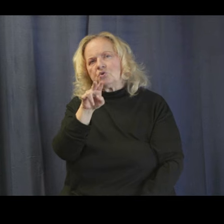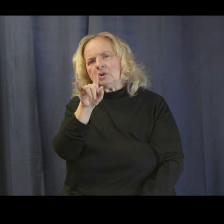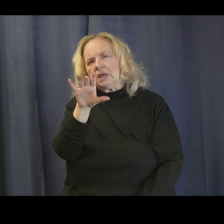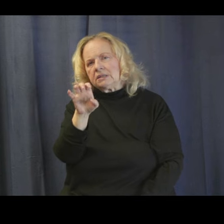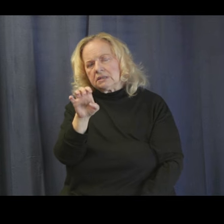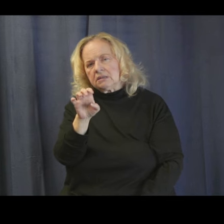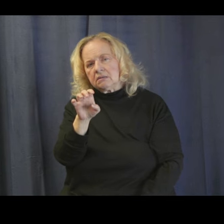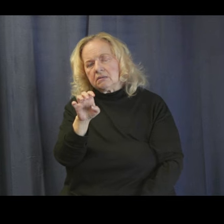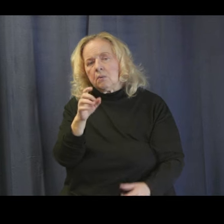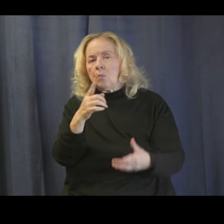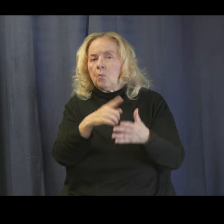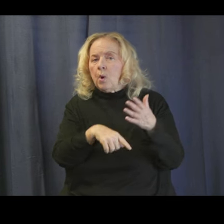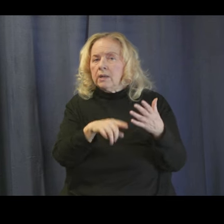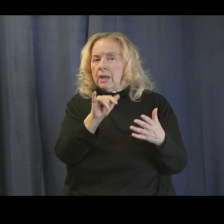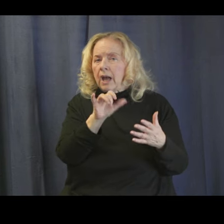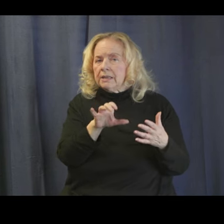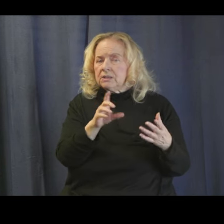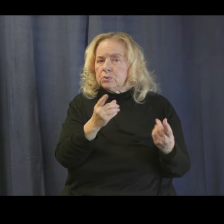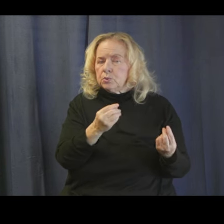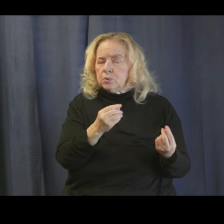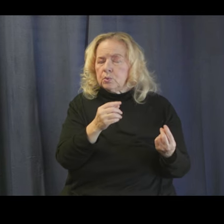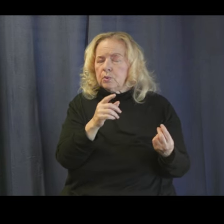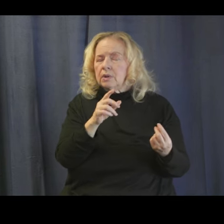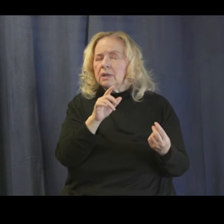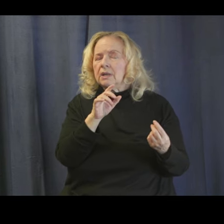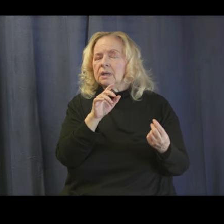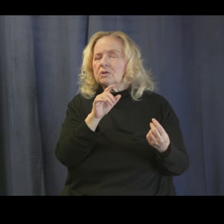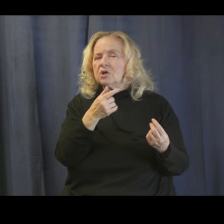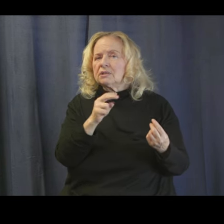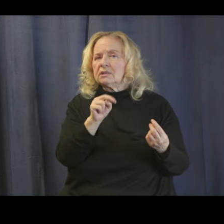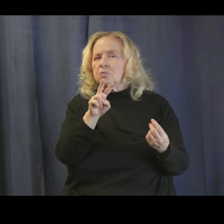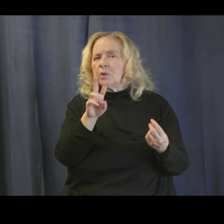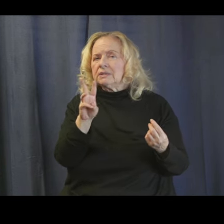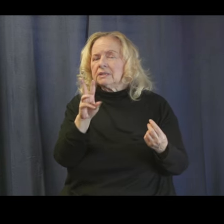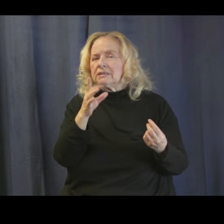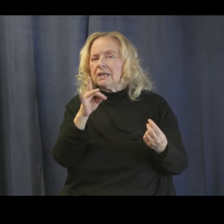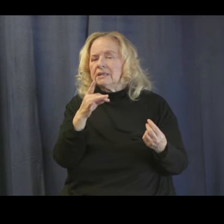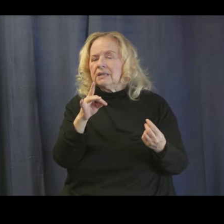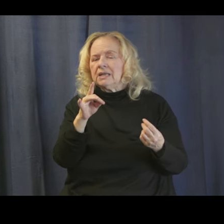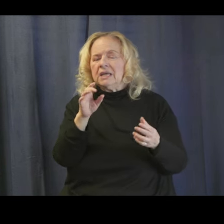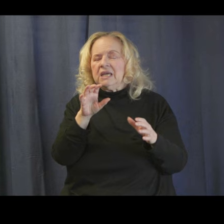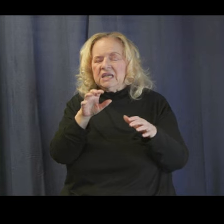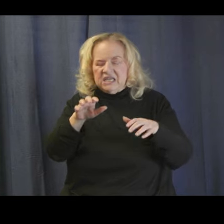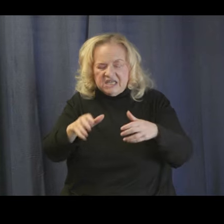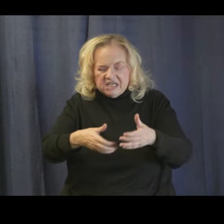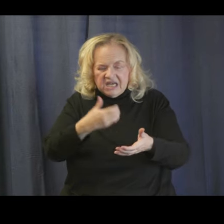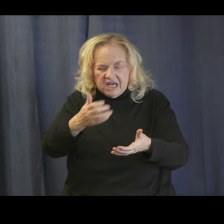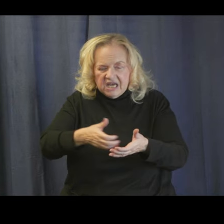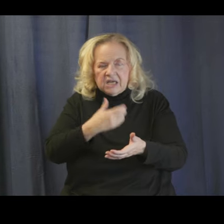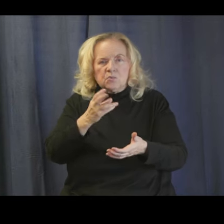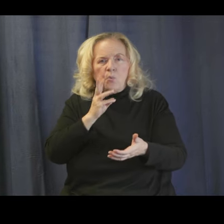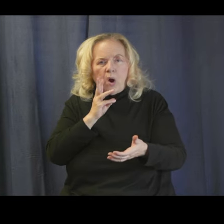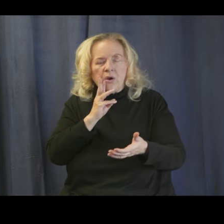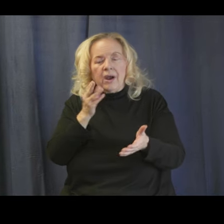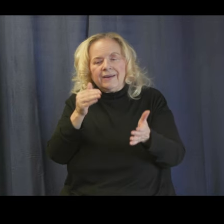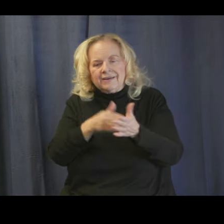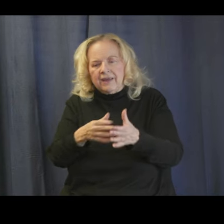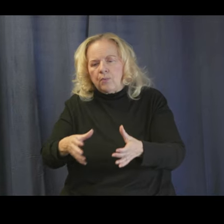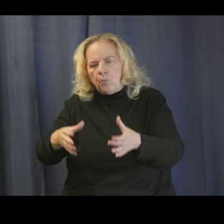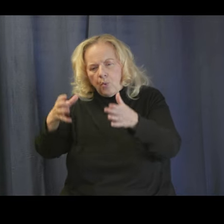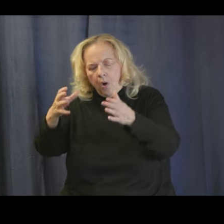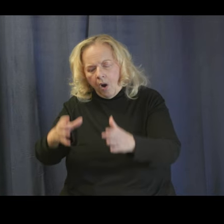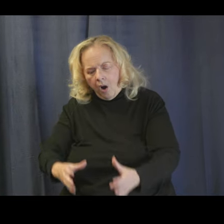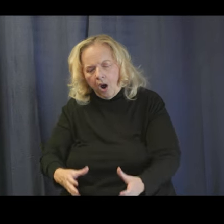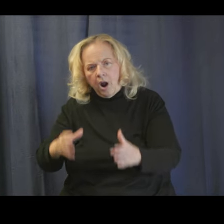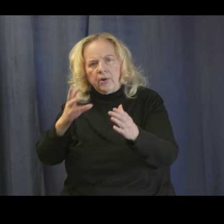So what does Isaac do in Genesis 26, 18? He goes and digs again the wells of water which they had dug